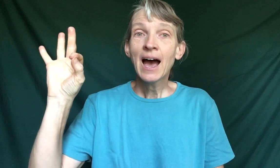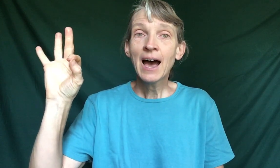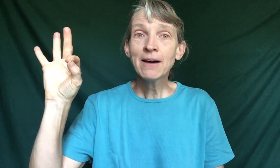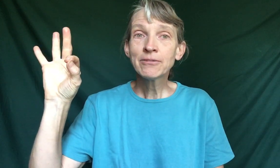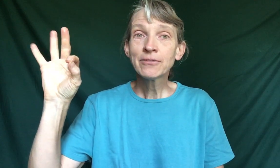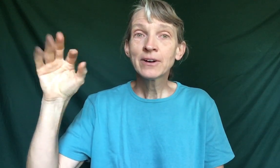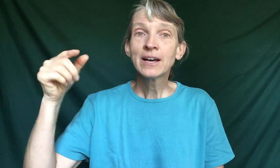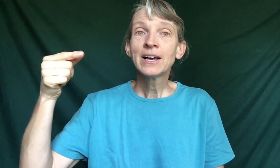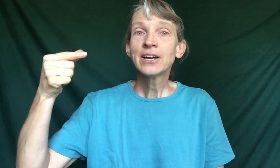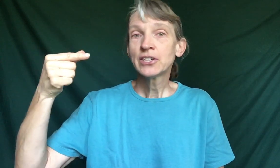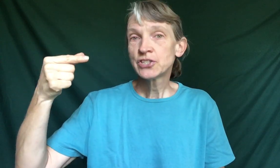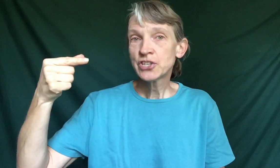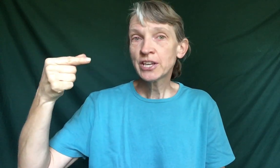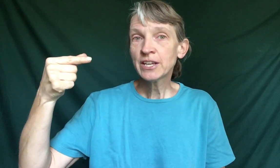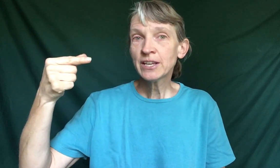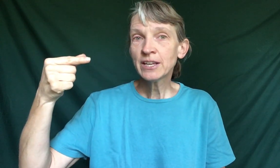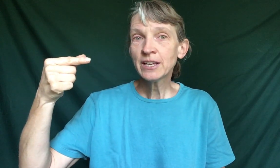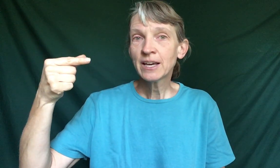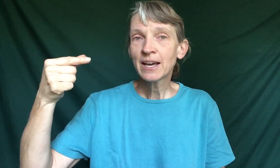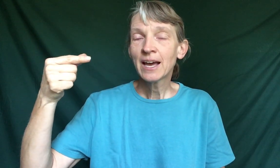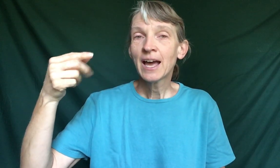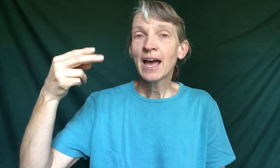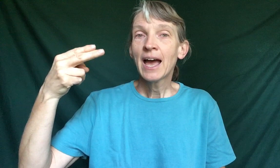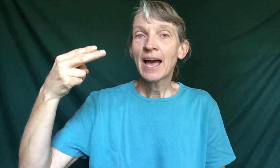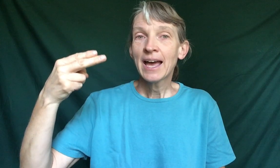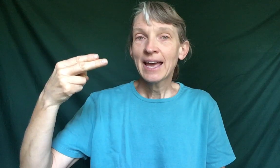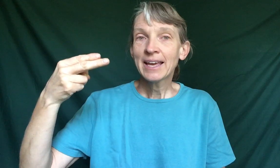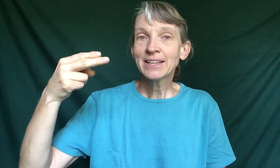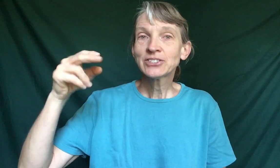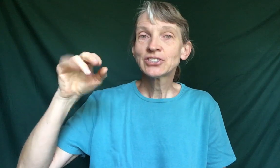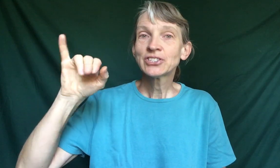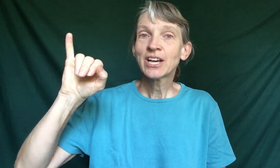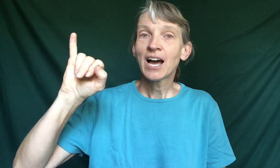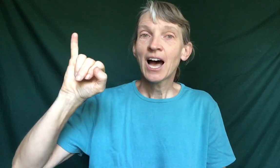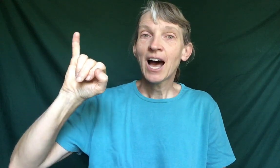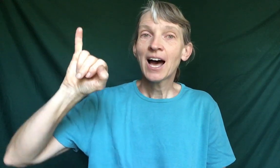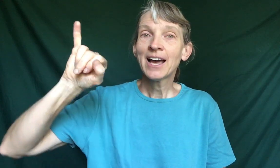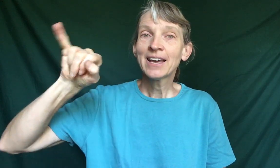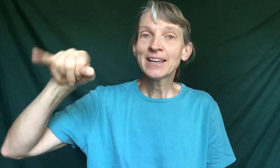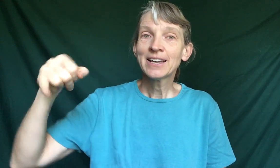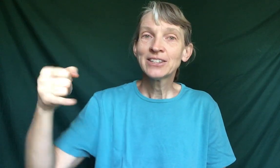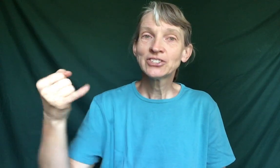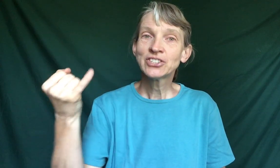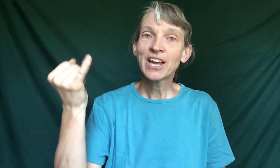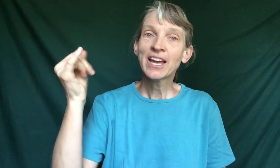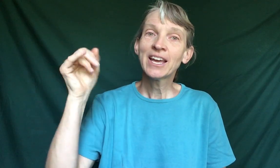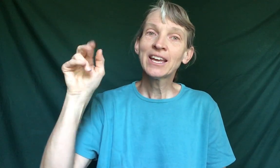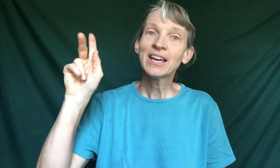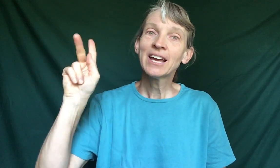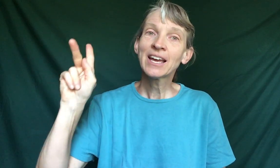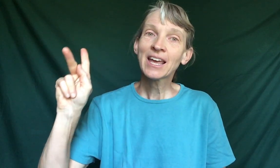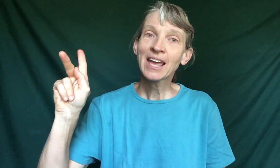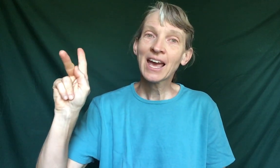F, G, H, I, J,